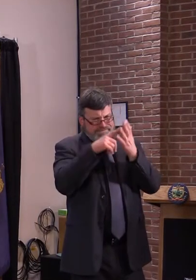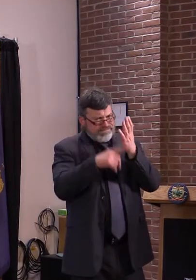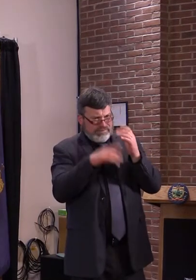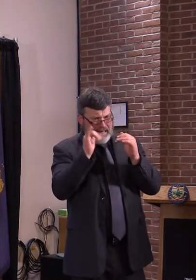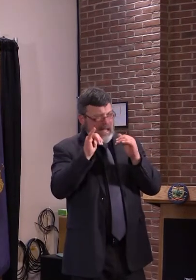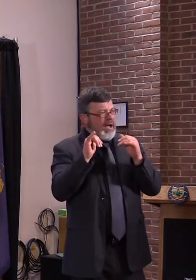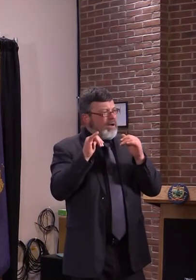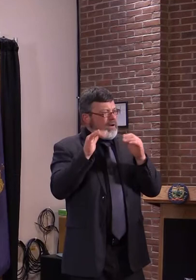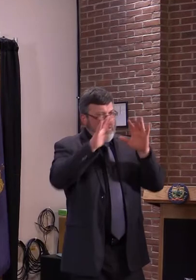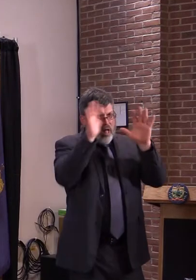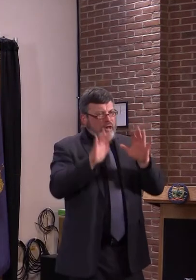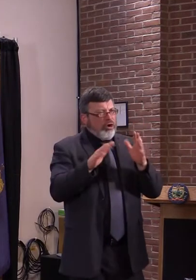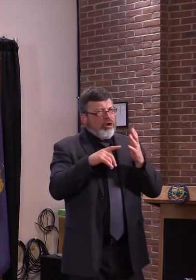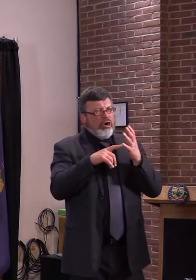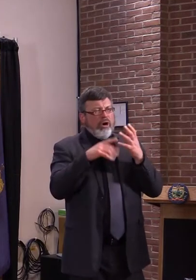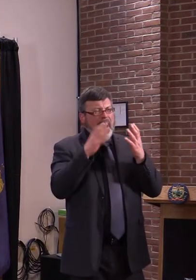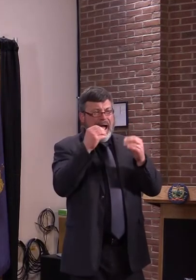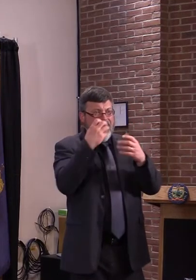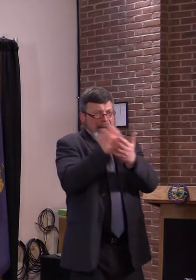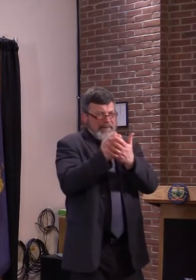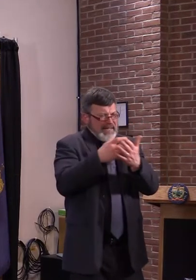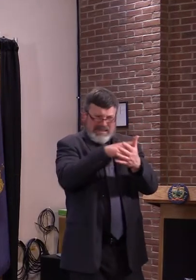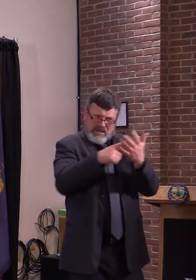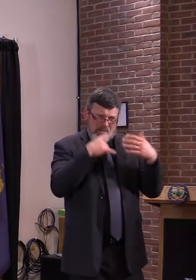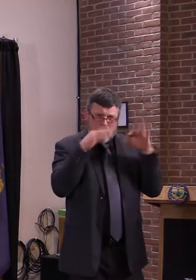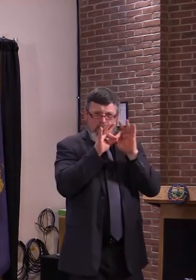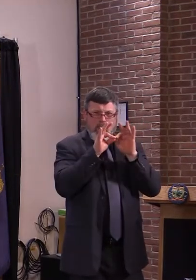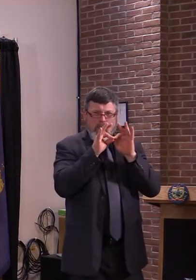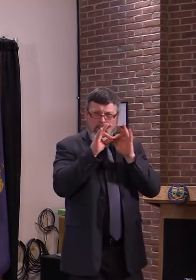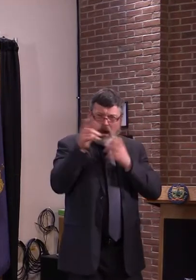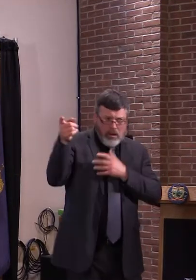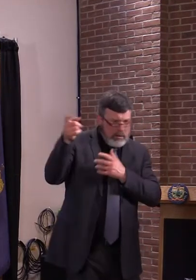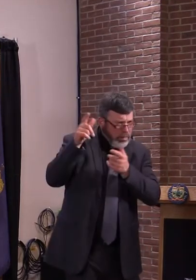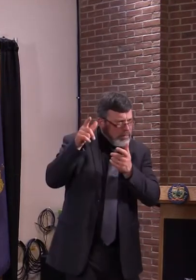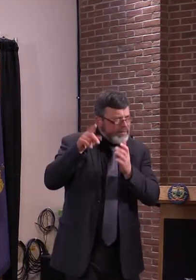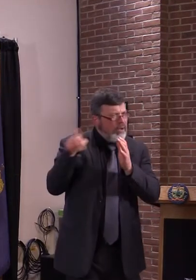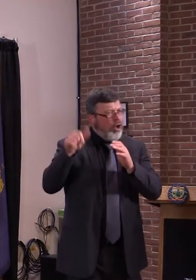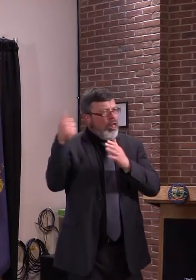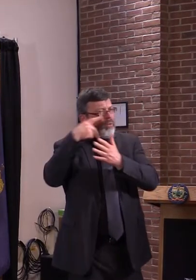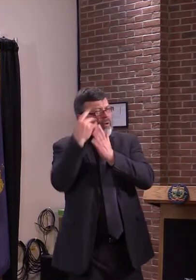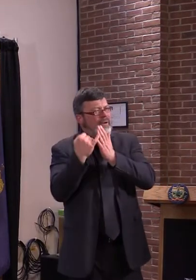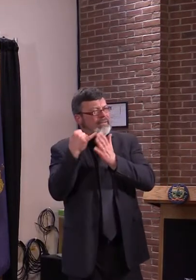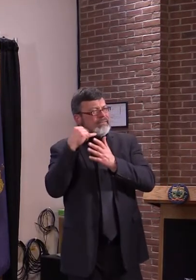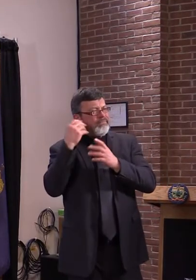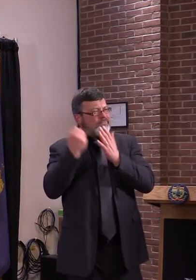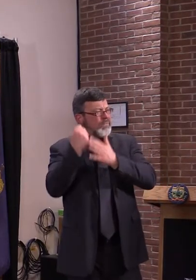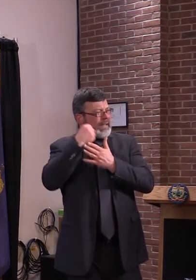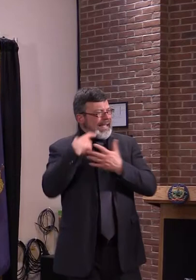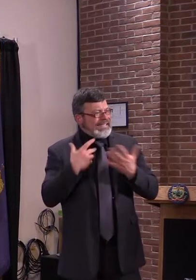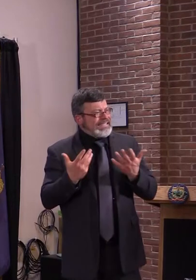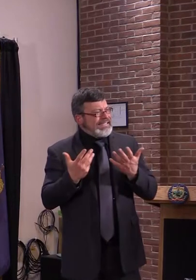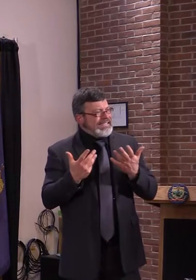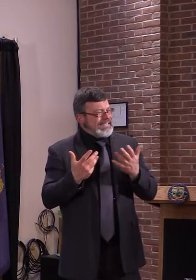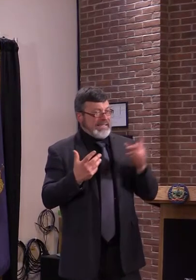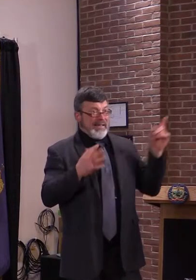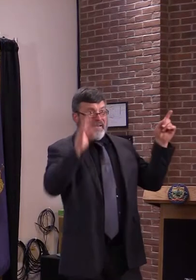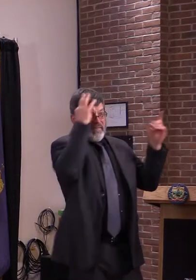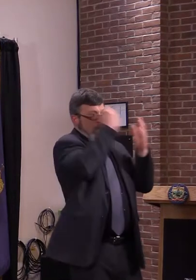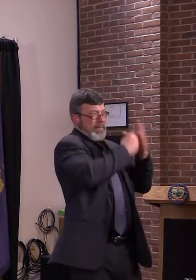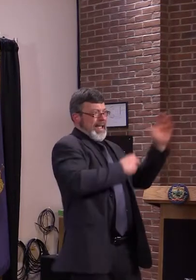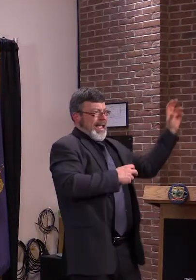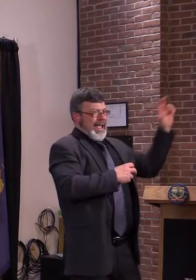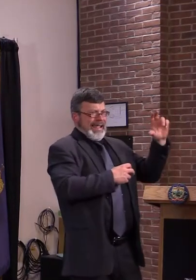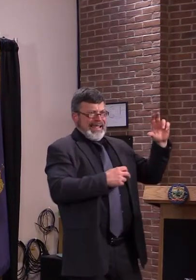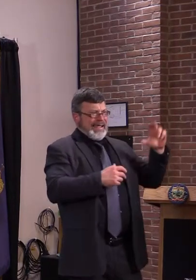make sure that we're spending in the right place, because if we take and spend the ARPA money on programmatic needs, for